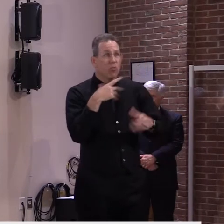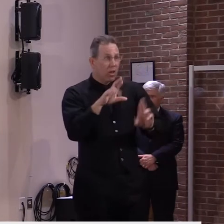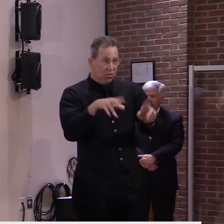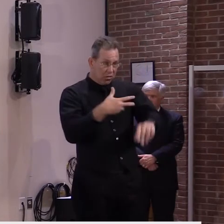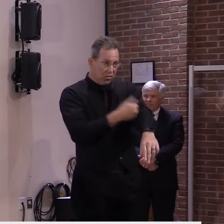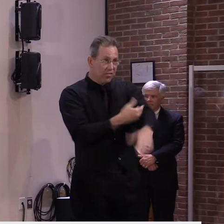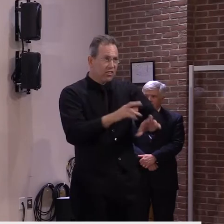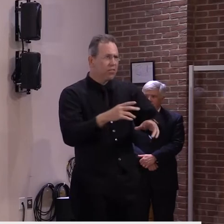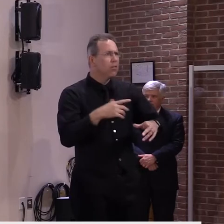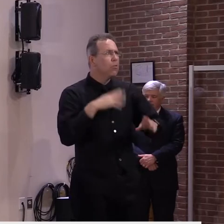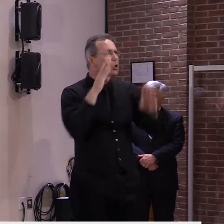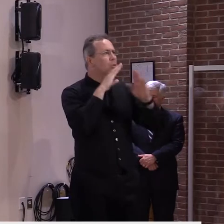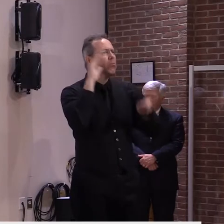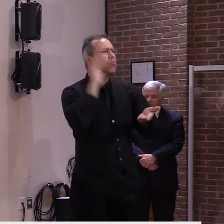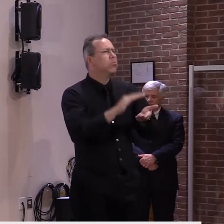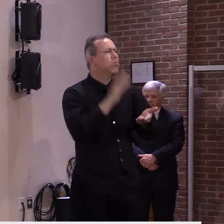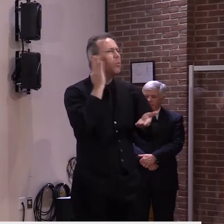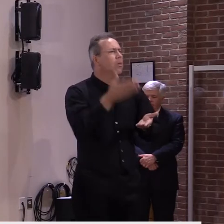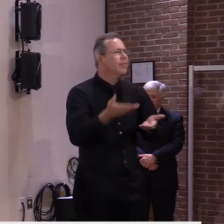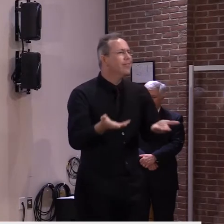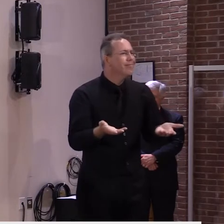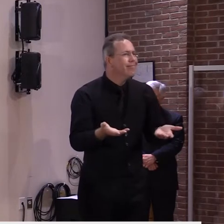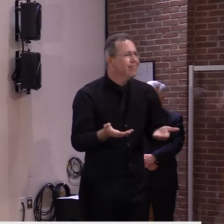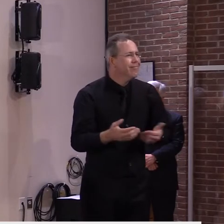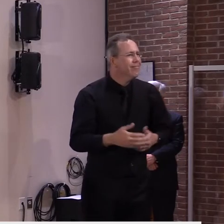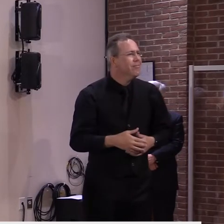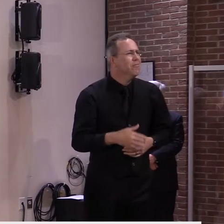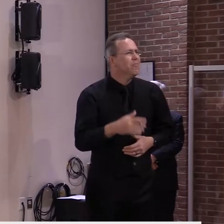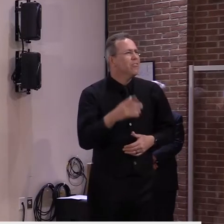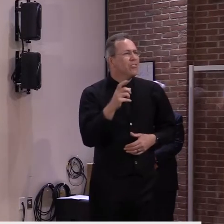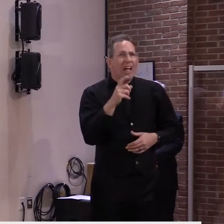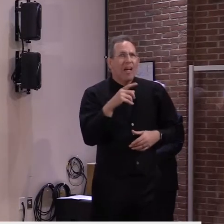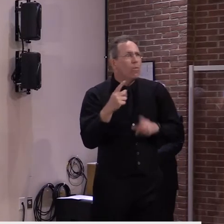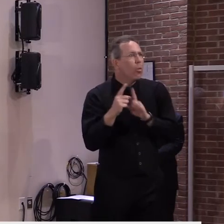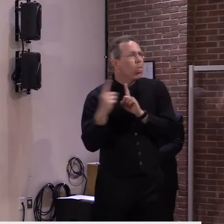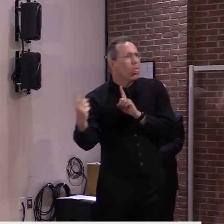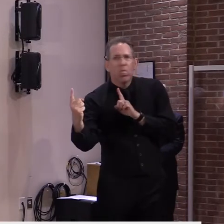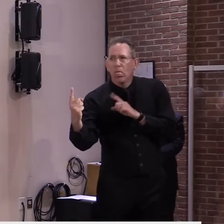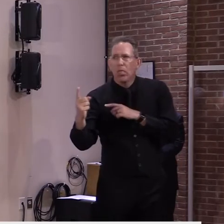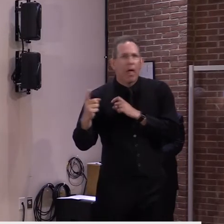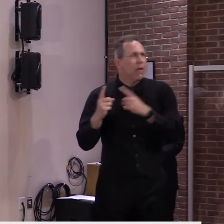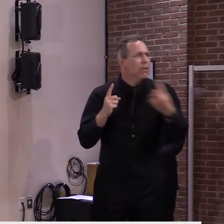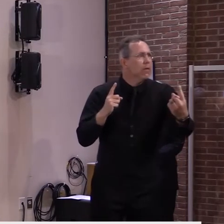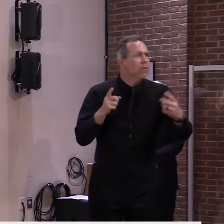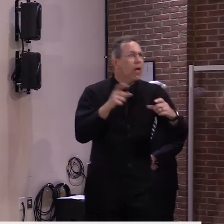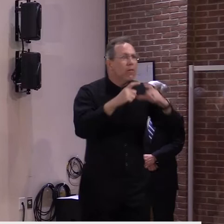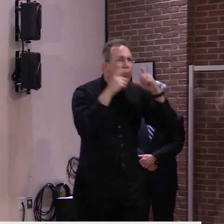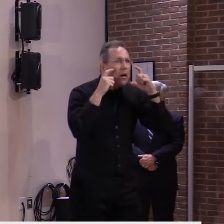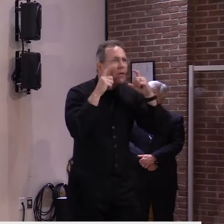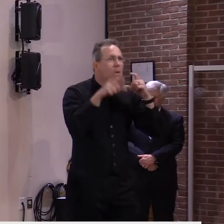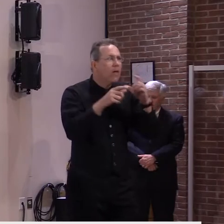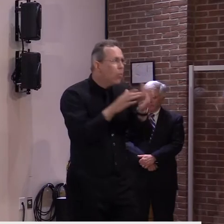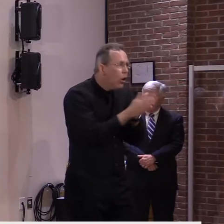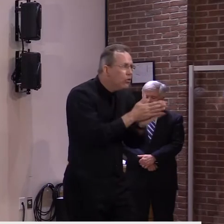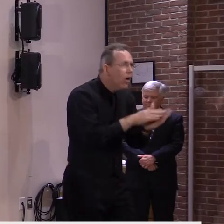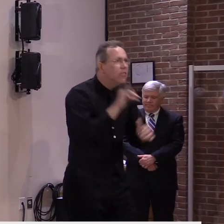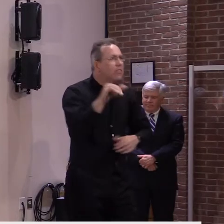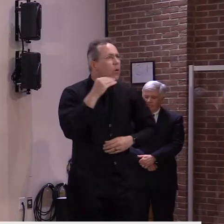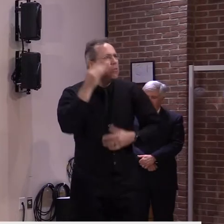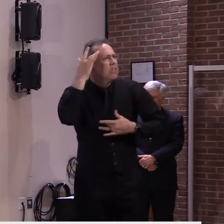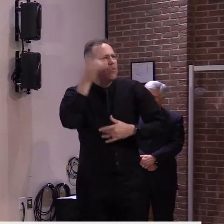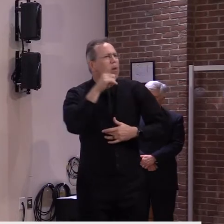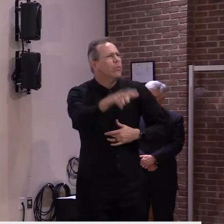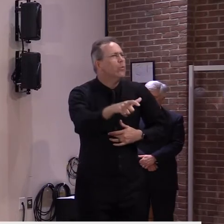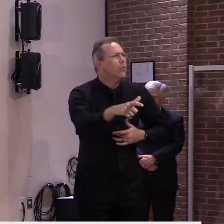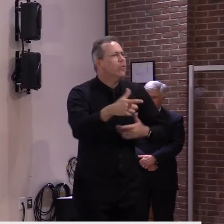to physically distance. They don't have to wear masks. They can go into places without worrying.